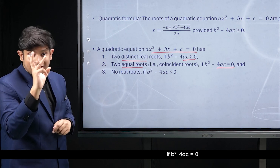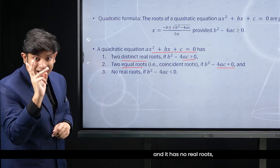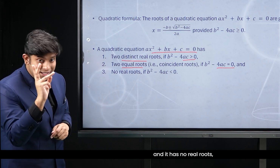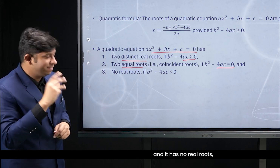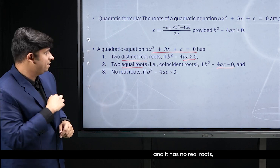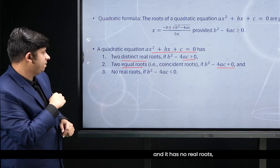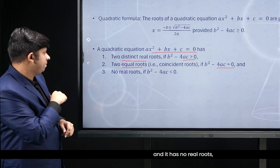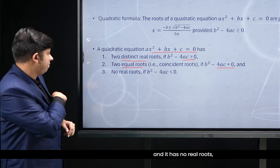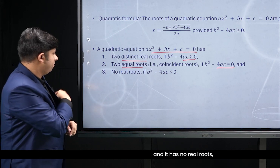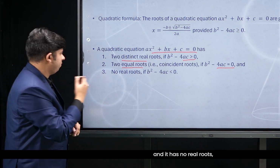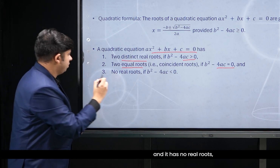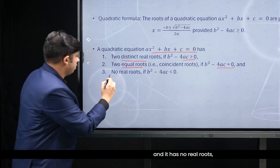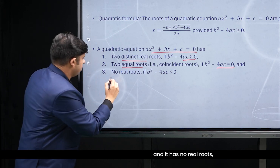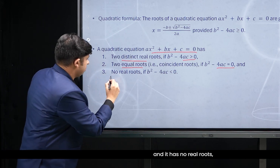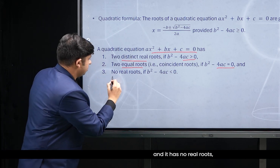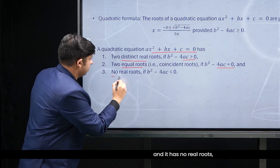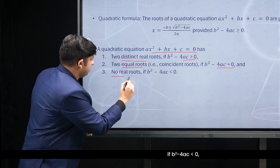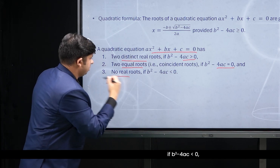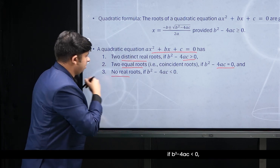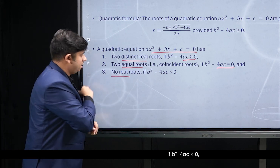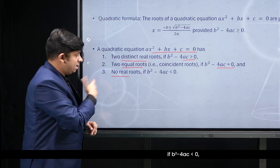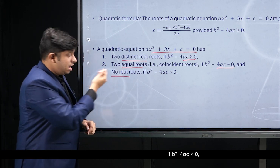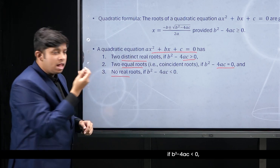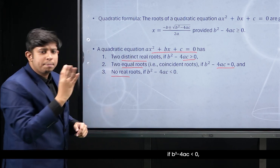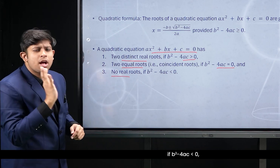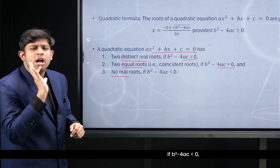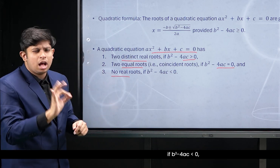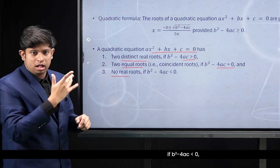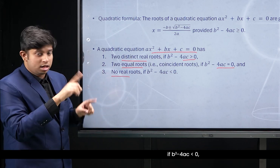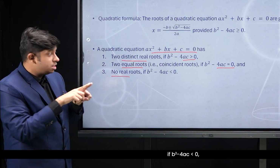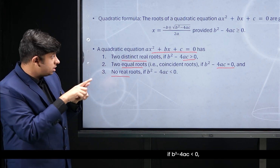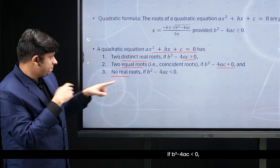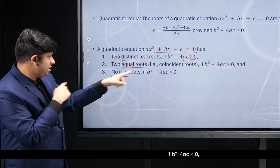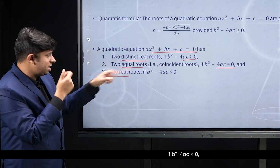and it has no real roots if b square minus 4ac is less than 0.